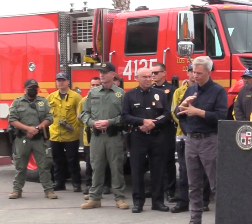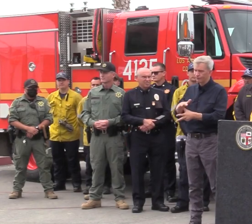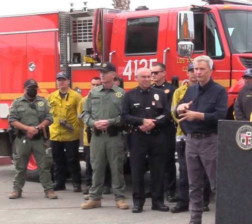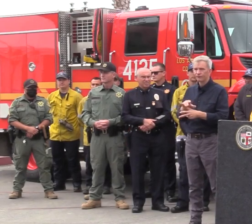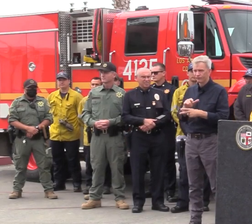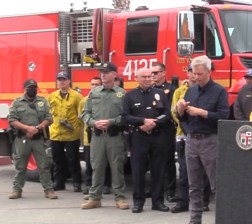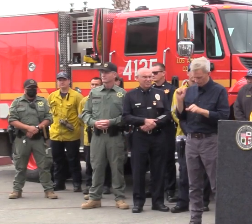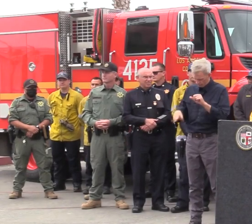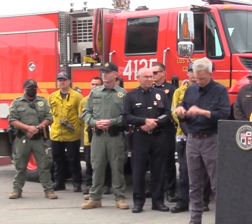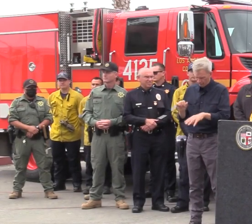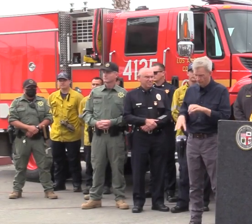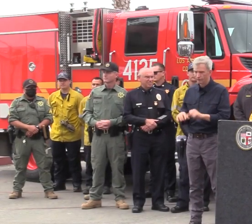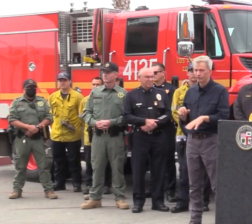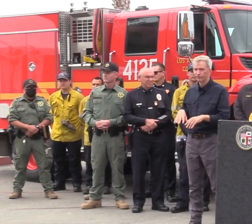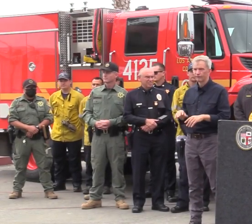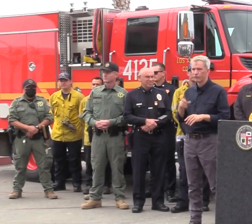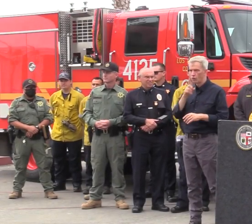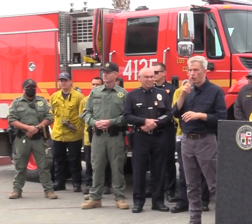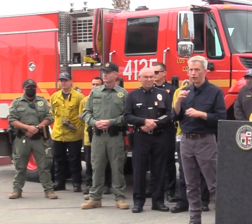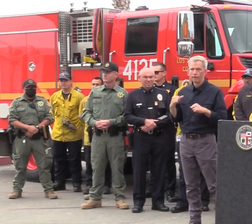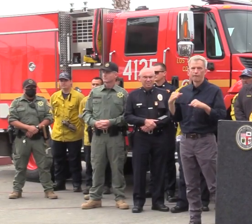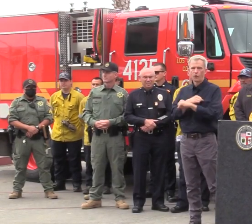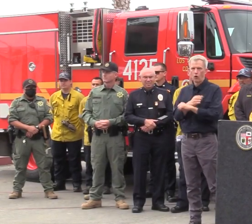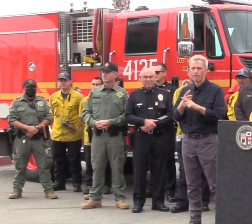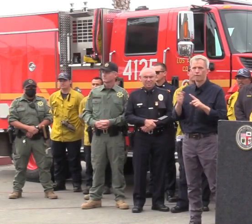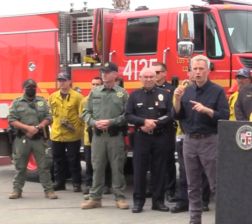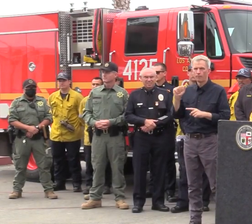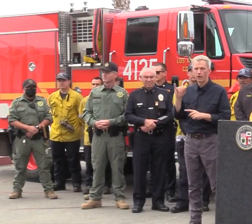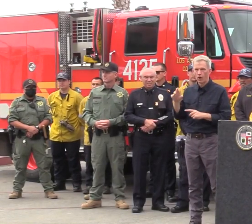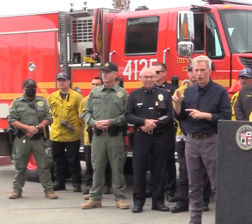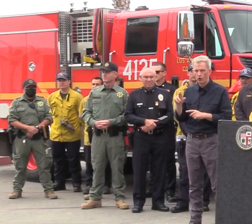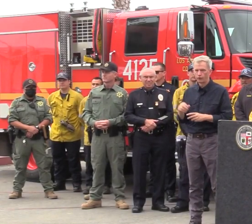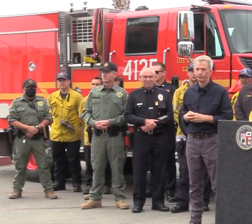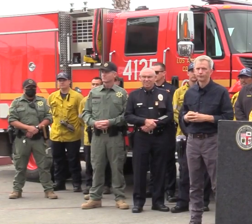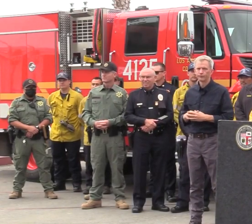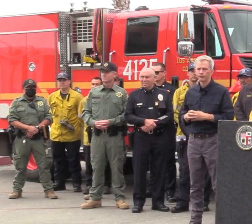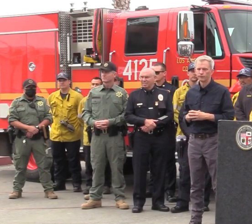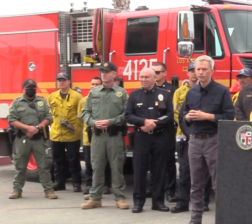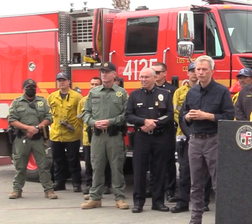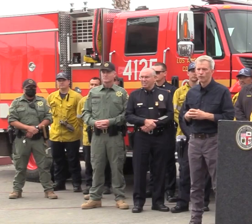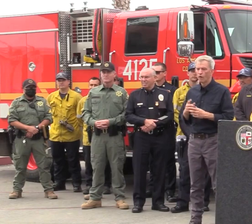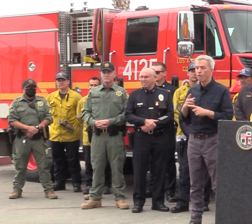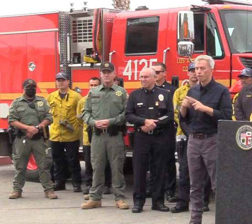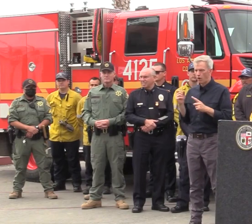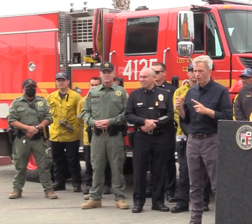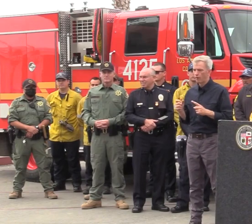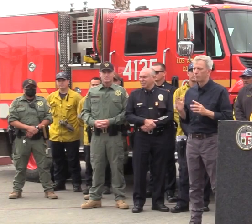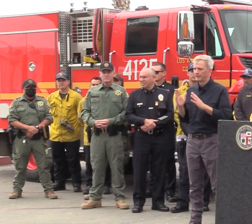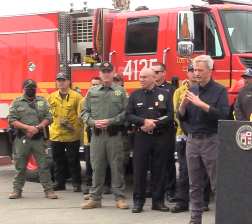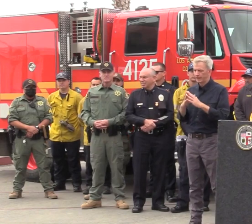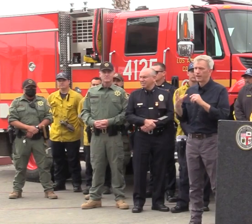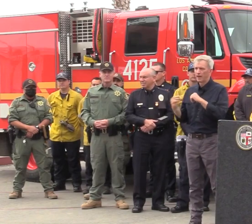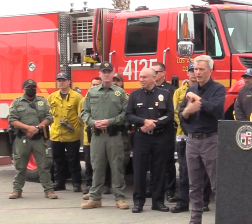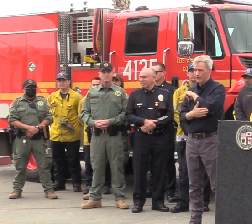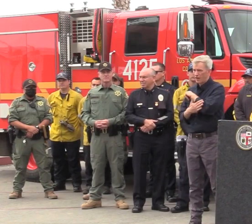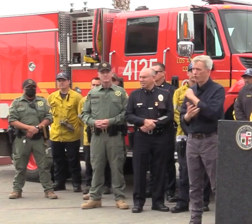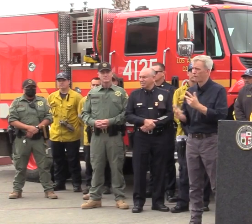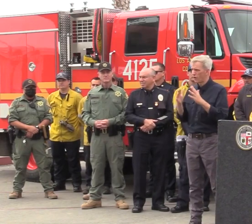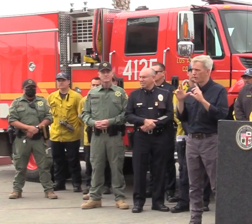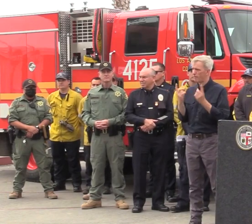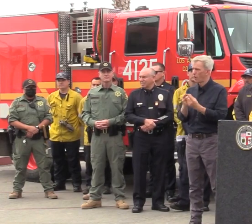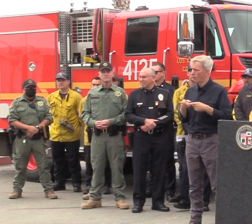dropping helicopters from the LA City Fire Department and LA County Fire Department, while our firefighters work to make access by the